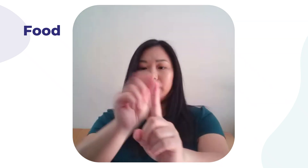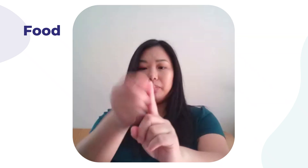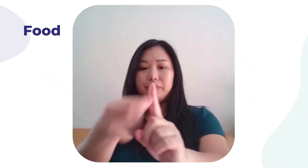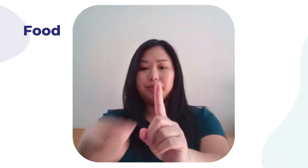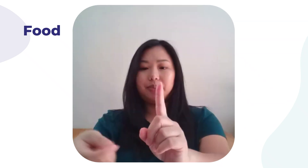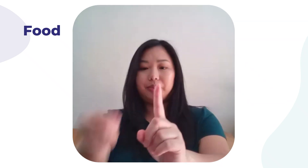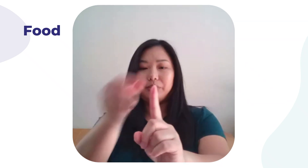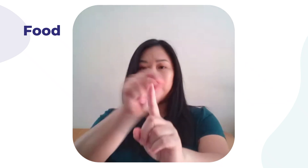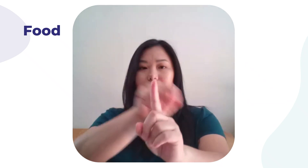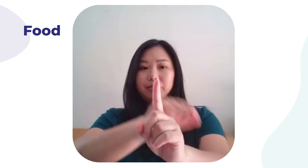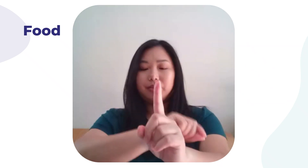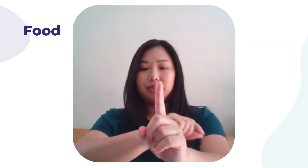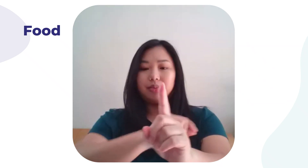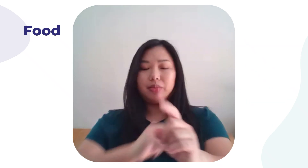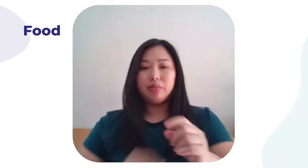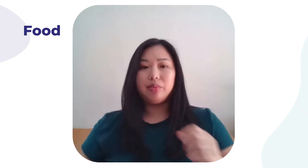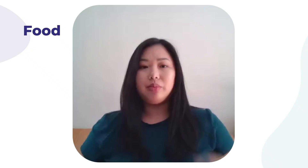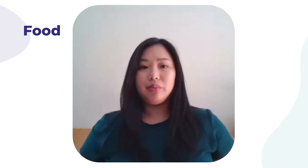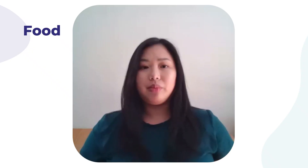Banana.